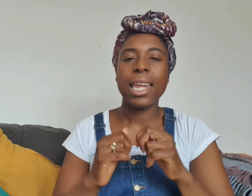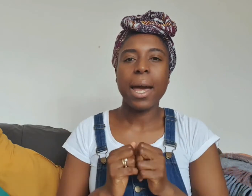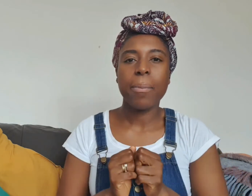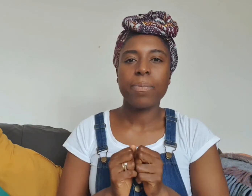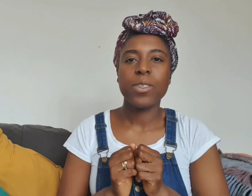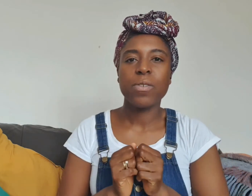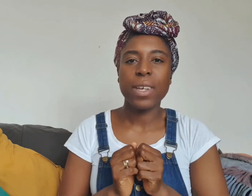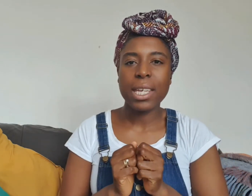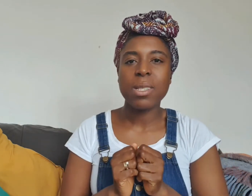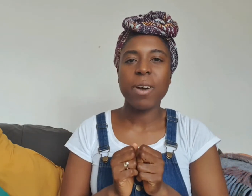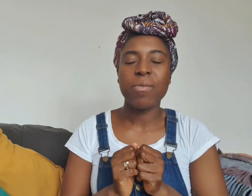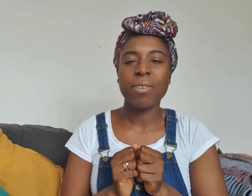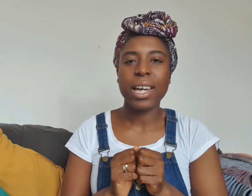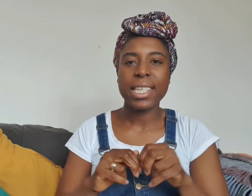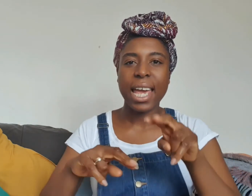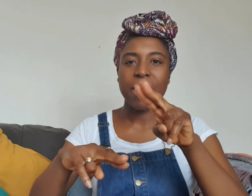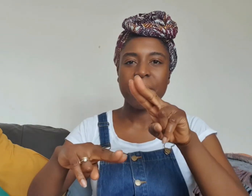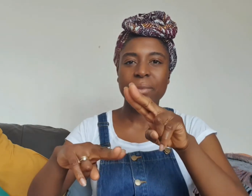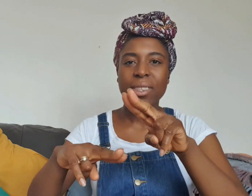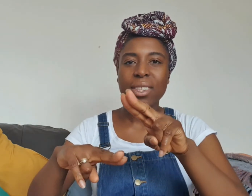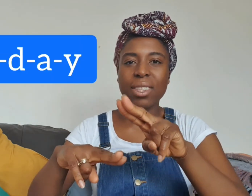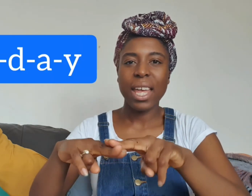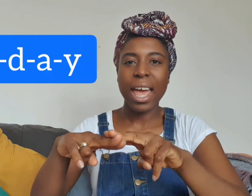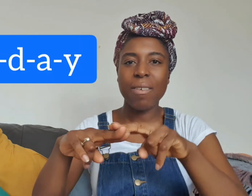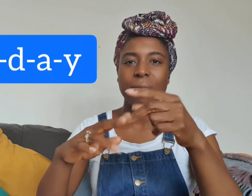Now to fingerspell Friday.